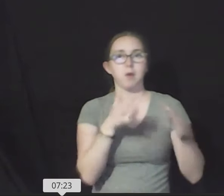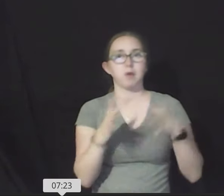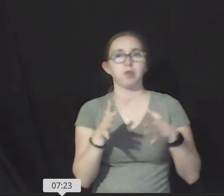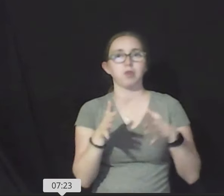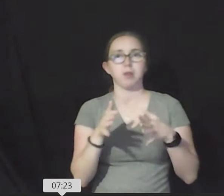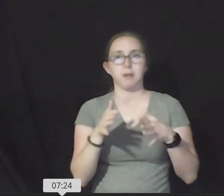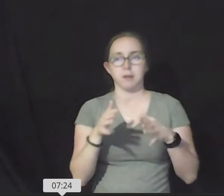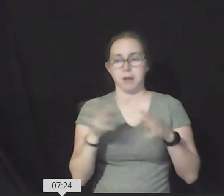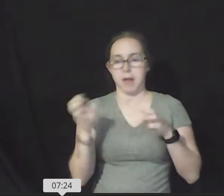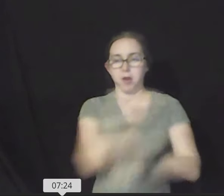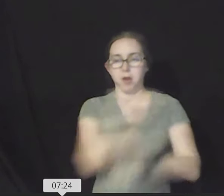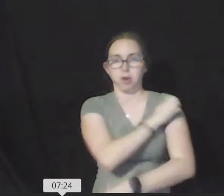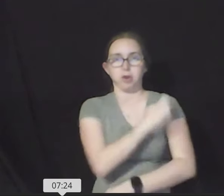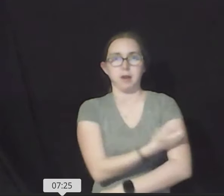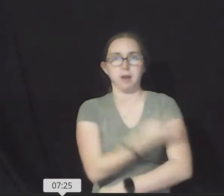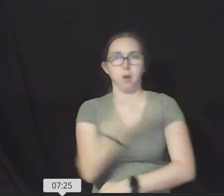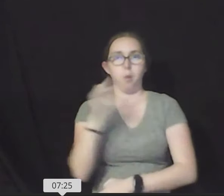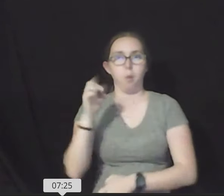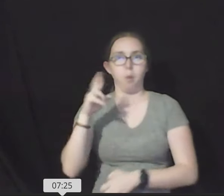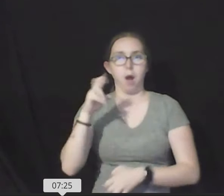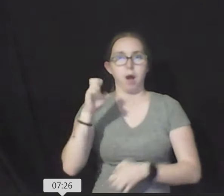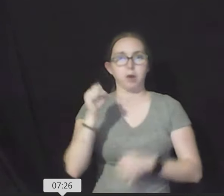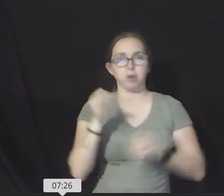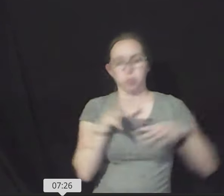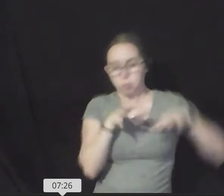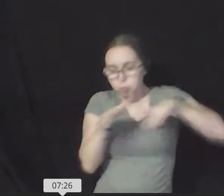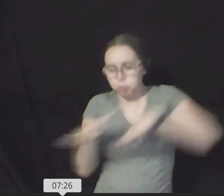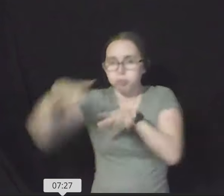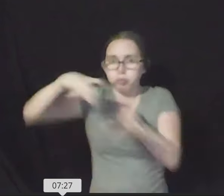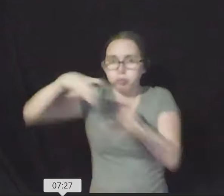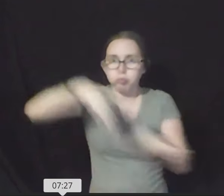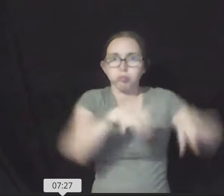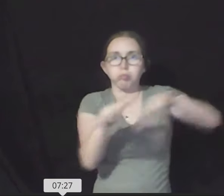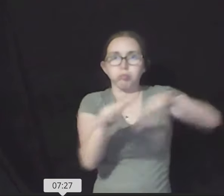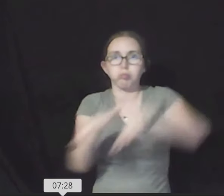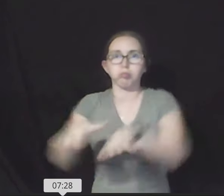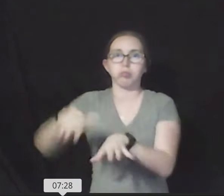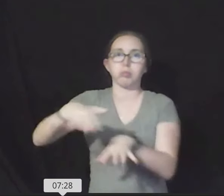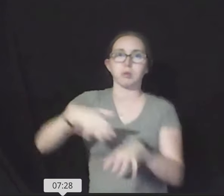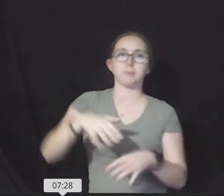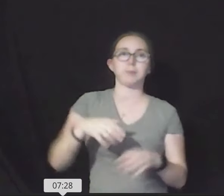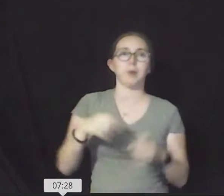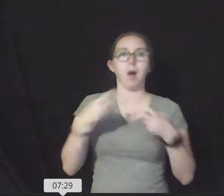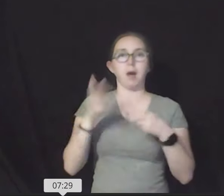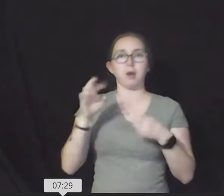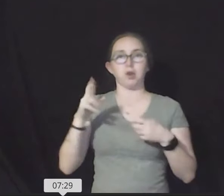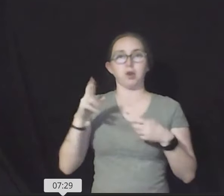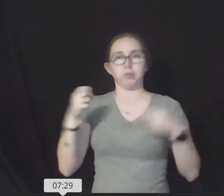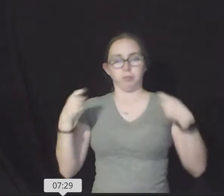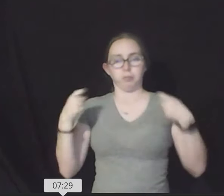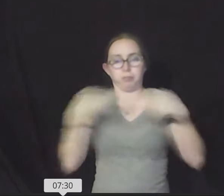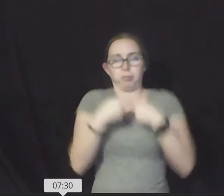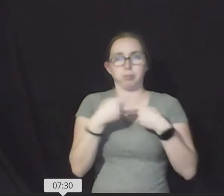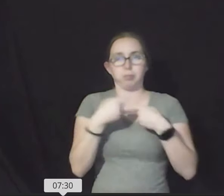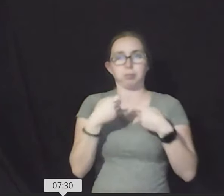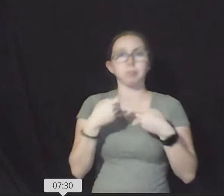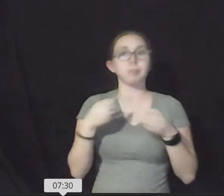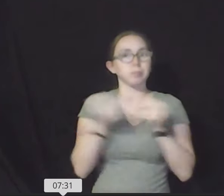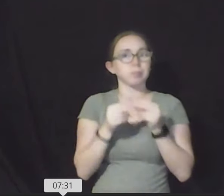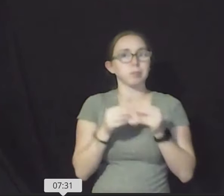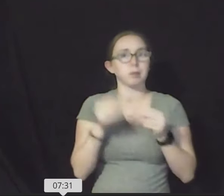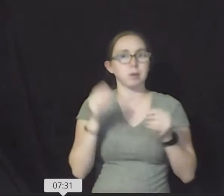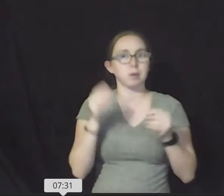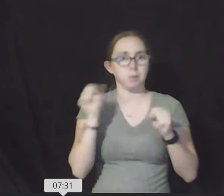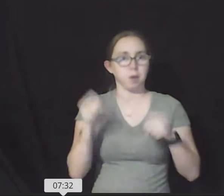wires? Lily, thanks for raising your hand. Yeah, putting two wires together, that could work. We'll do that. Alright,